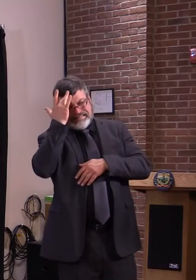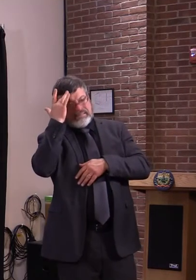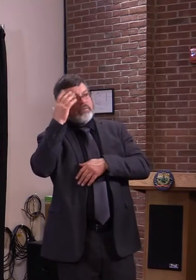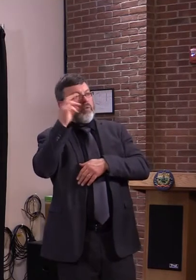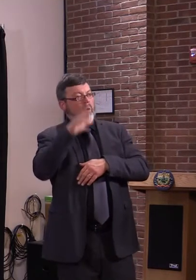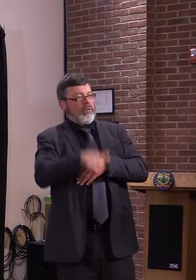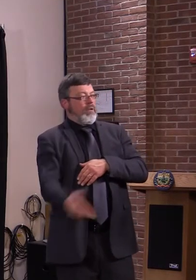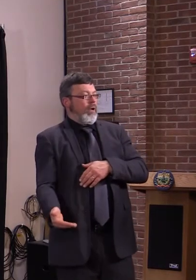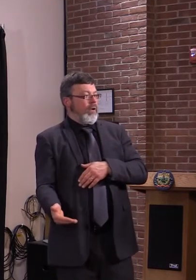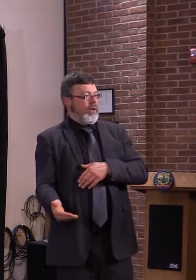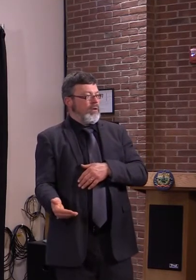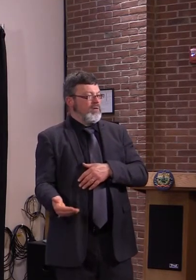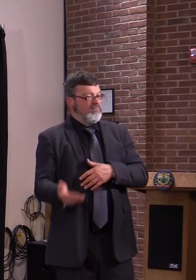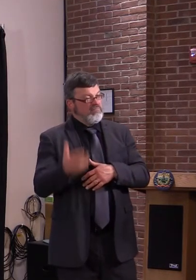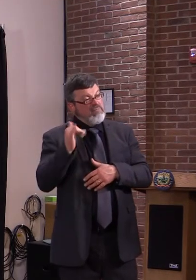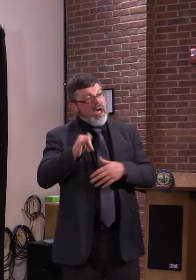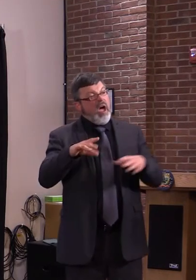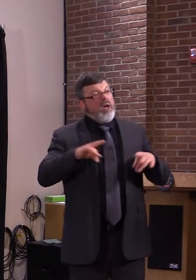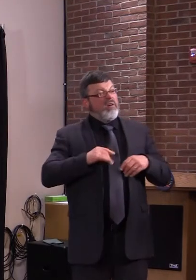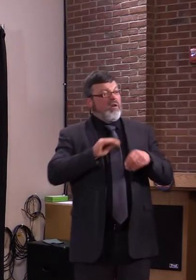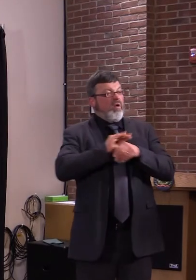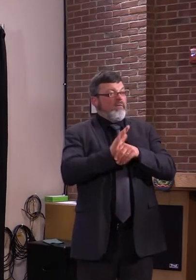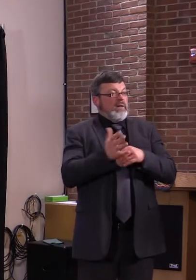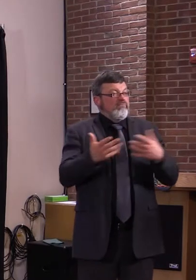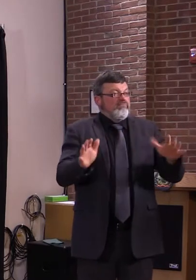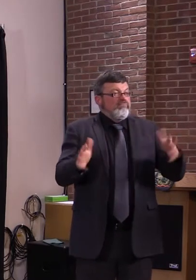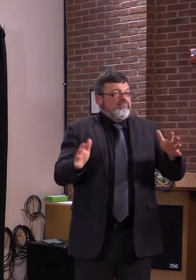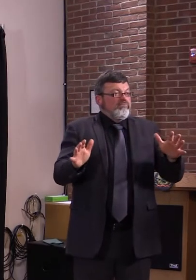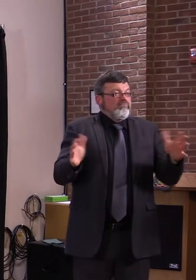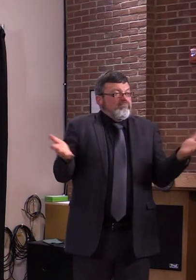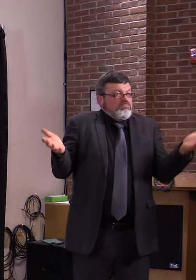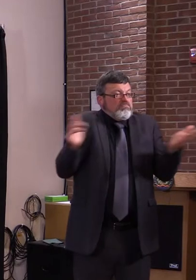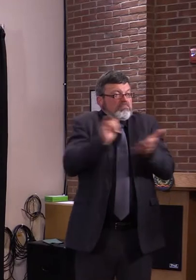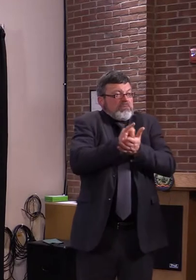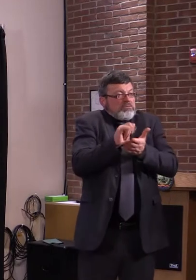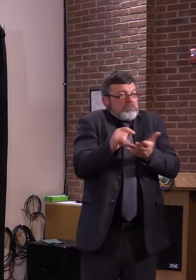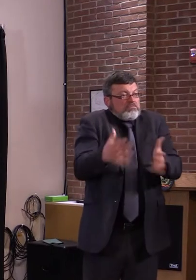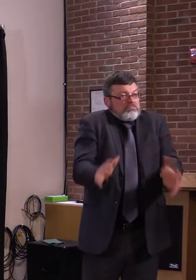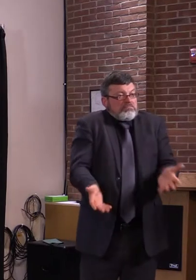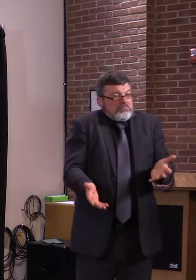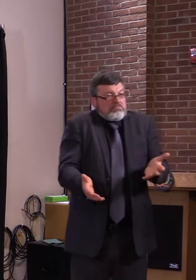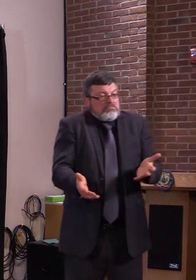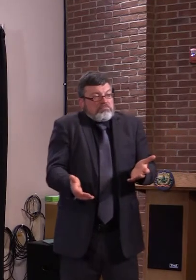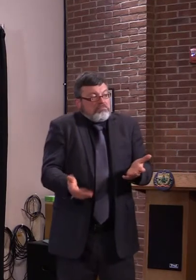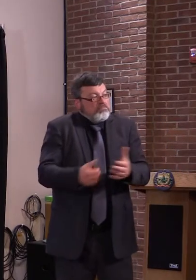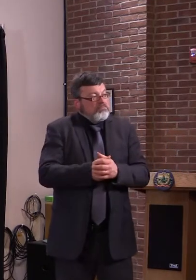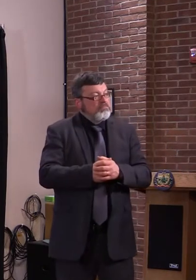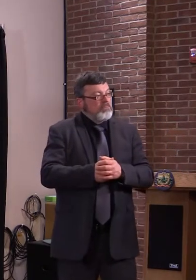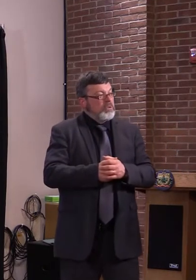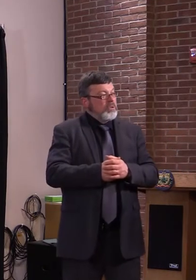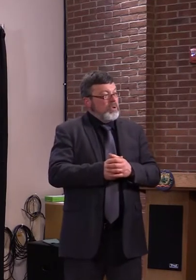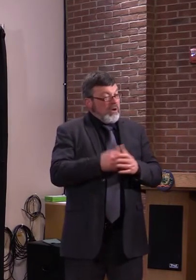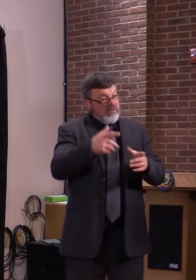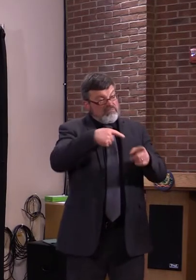we've seen with this particular variant, doesn't mean that they will have